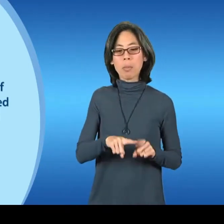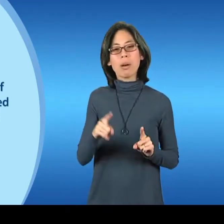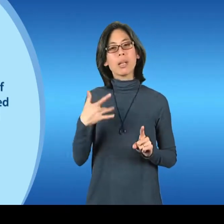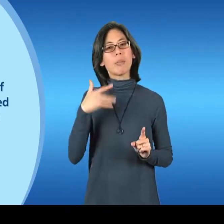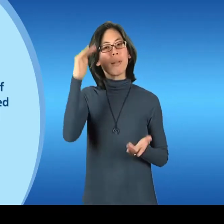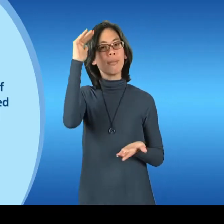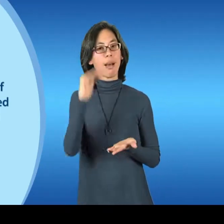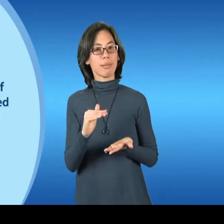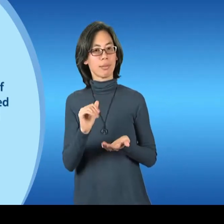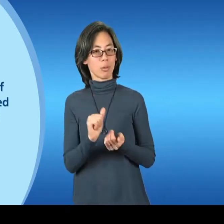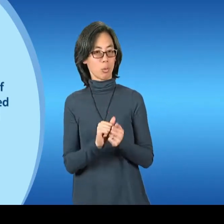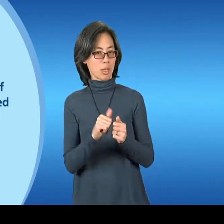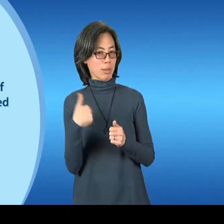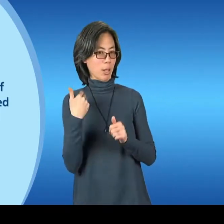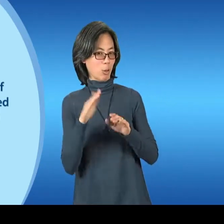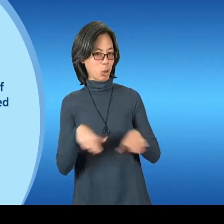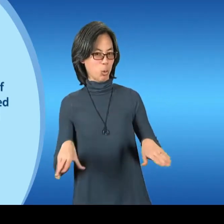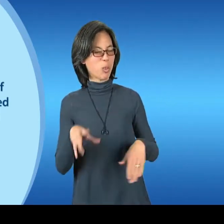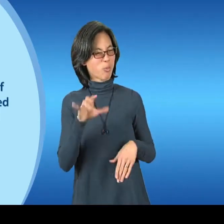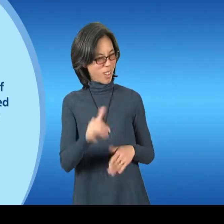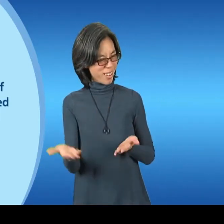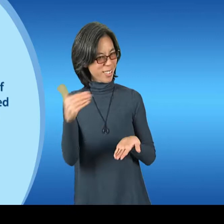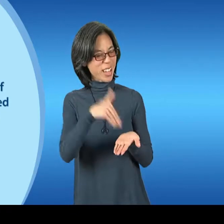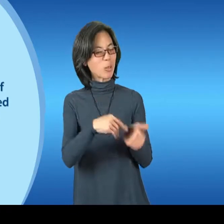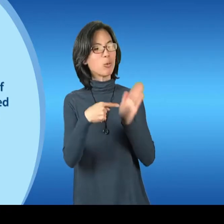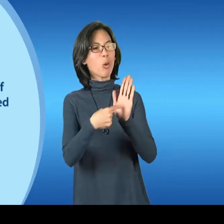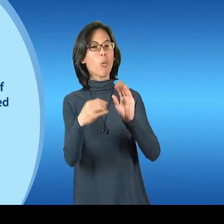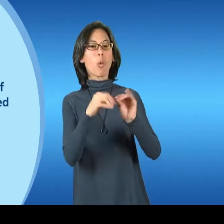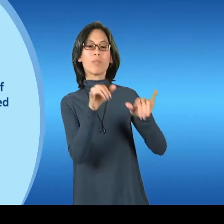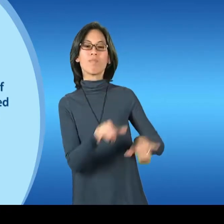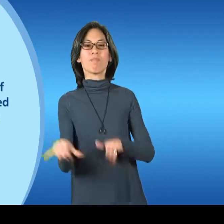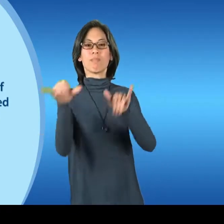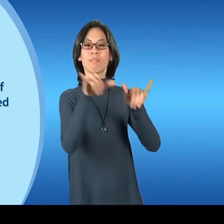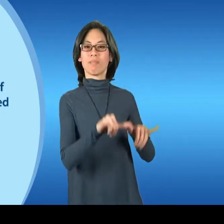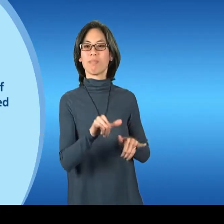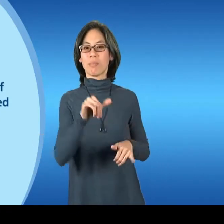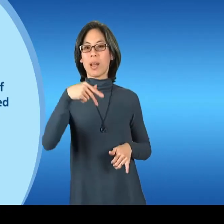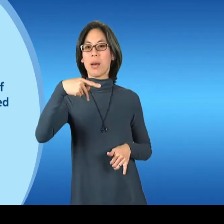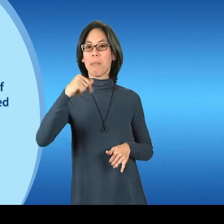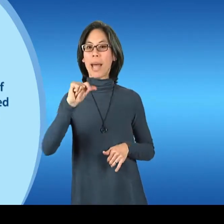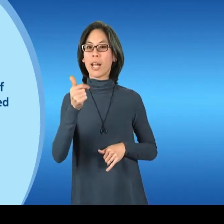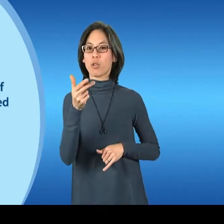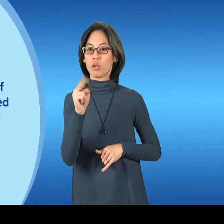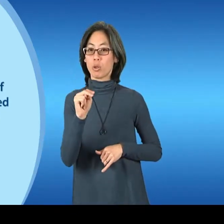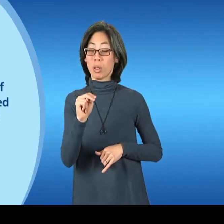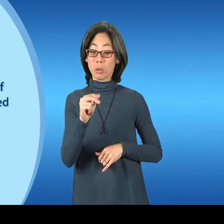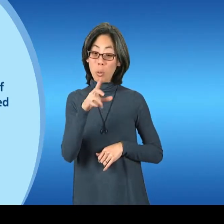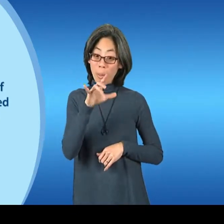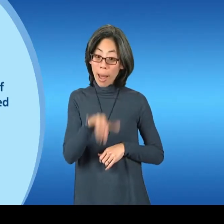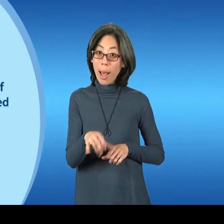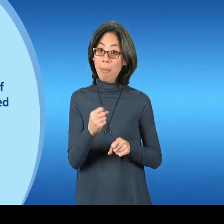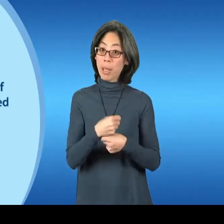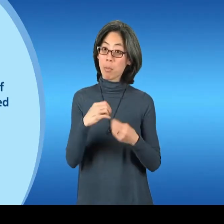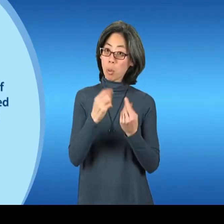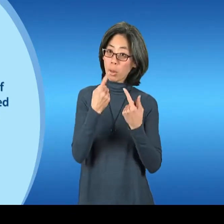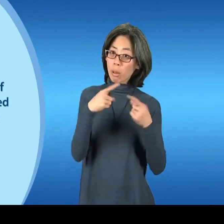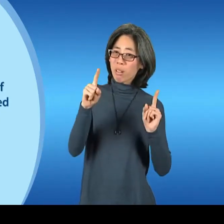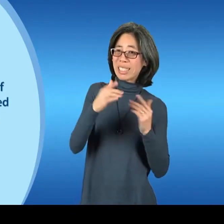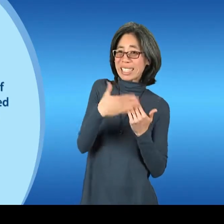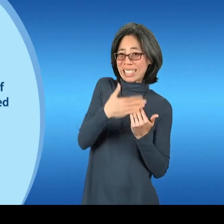variation, but less with young children. This again shows a tendency to highlight the main patterns of the language for very young babies who are acquiring